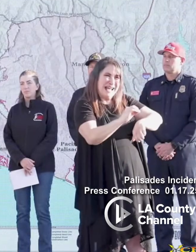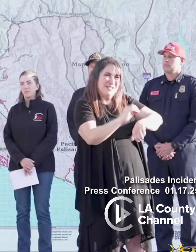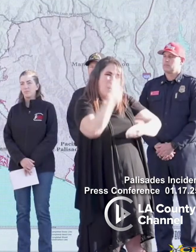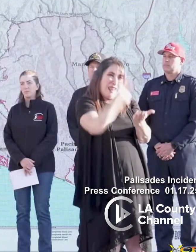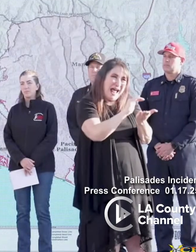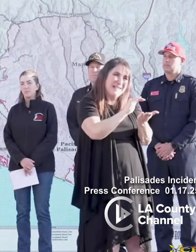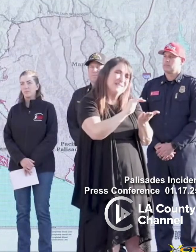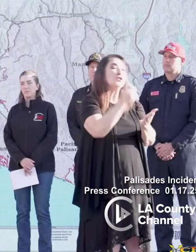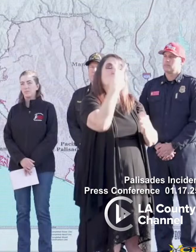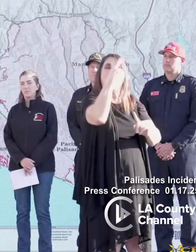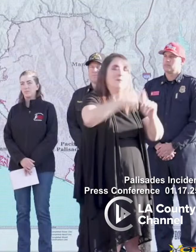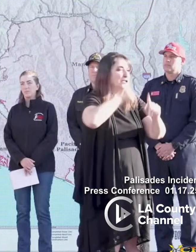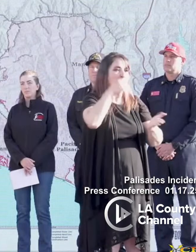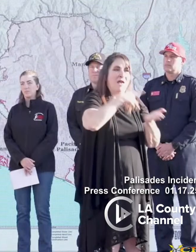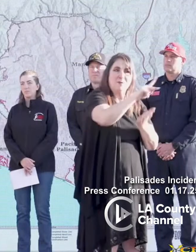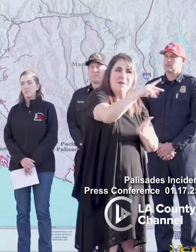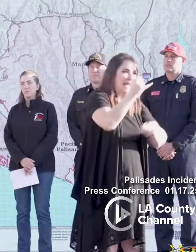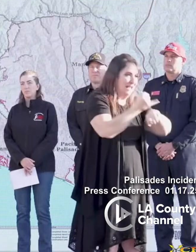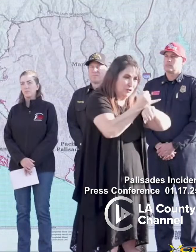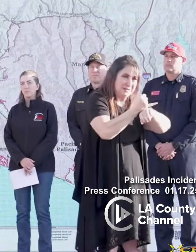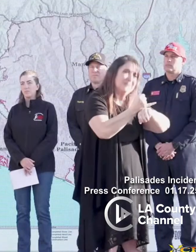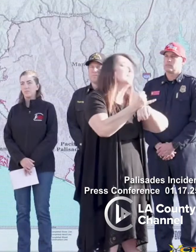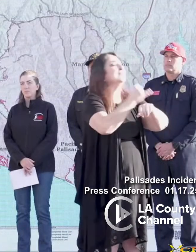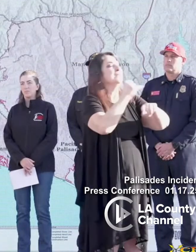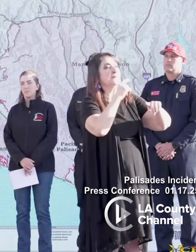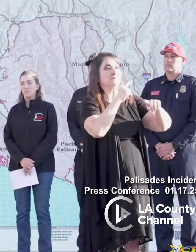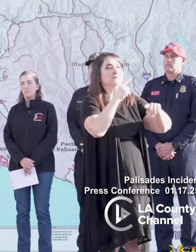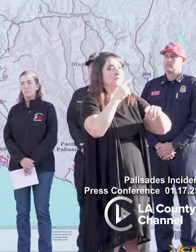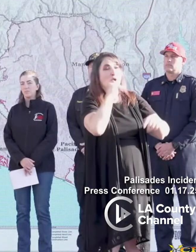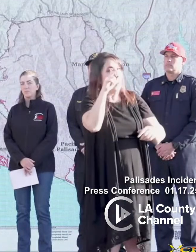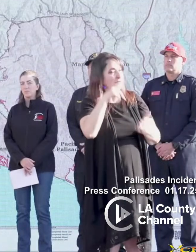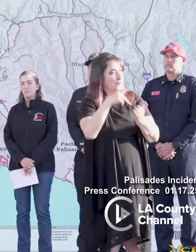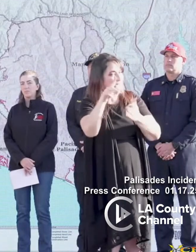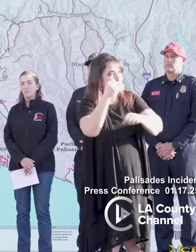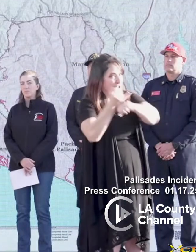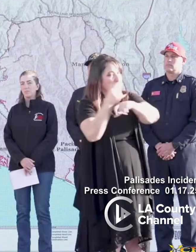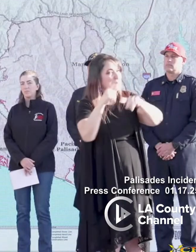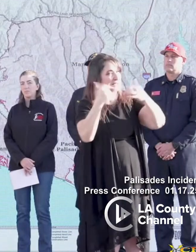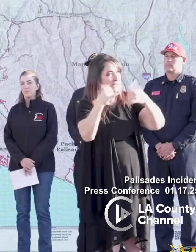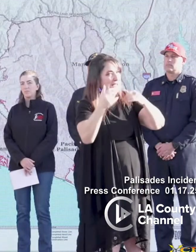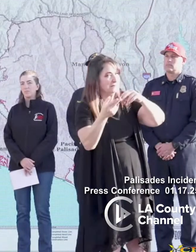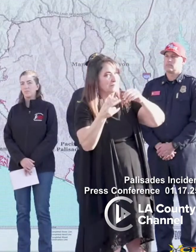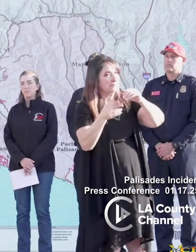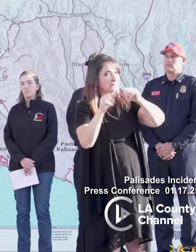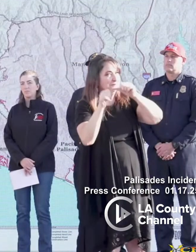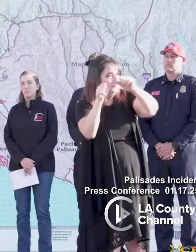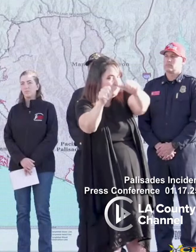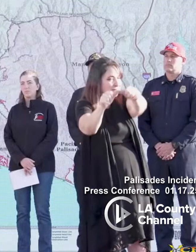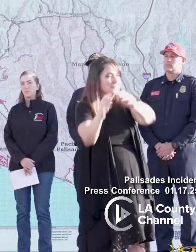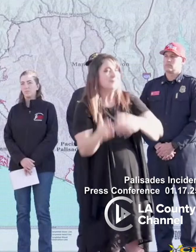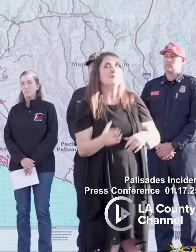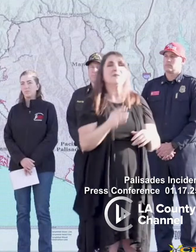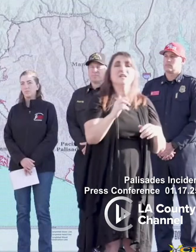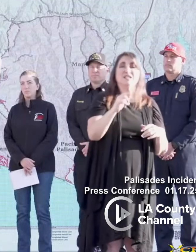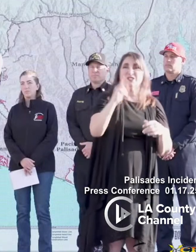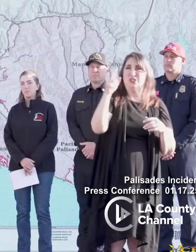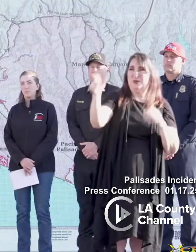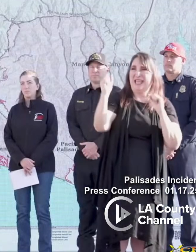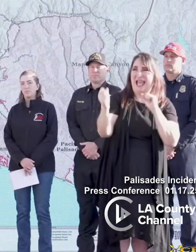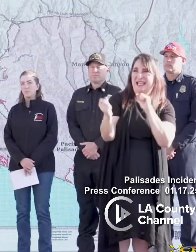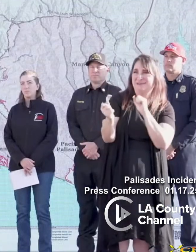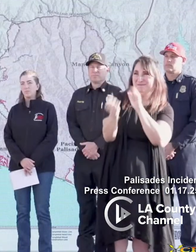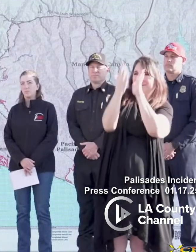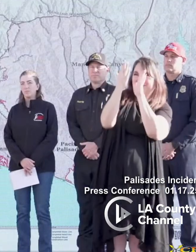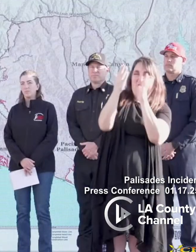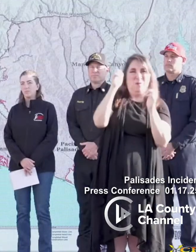have to pay, make the payments, but the interest is running. And that is to deal with not only the physical losses, but the